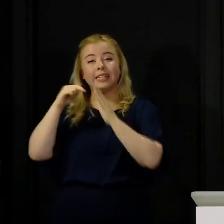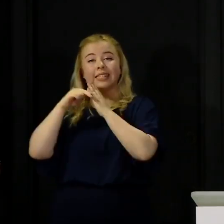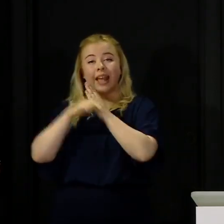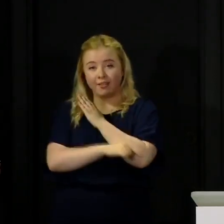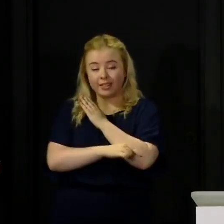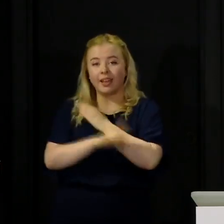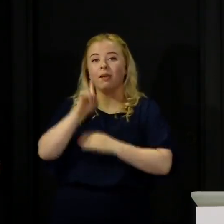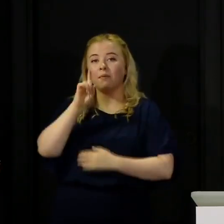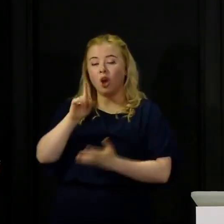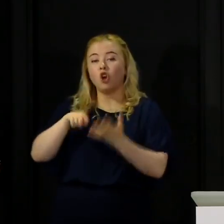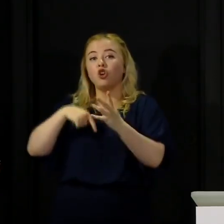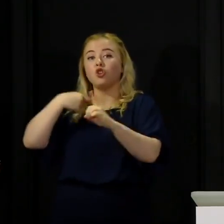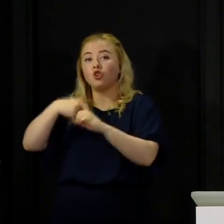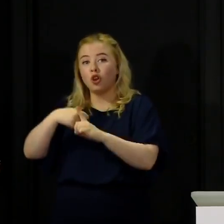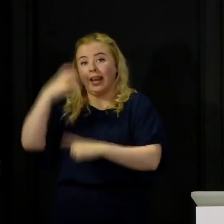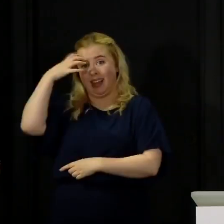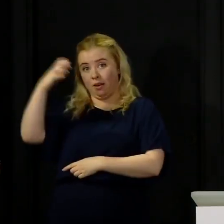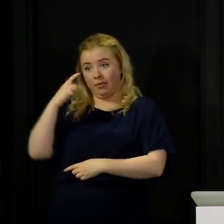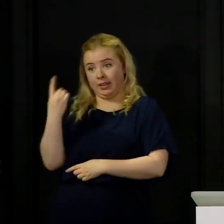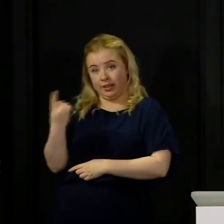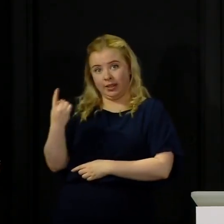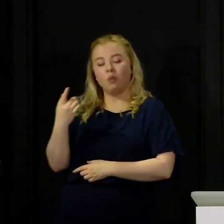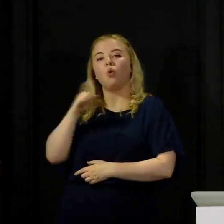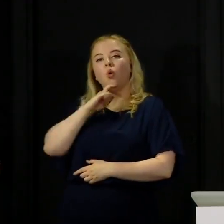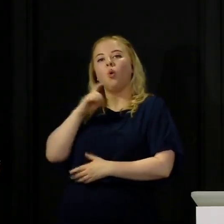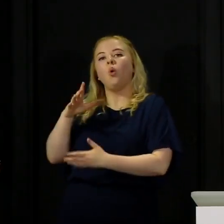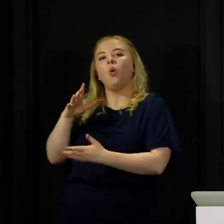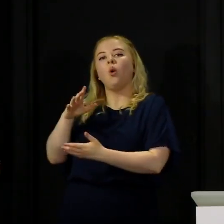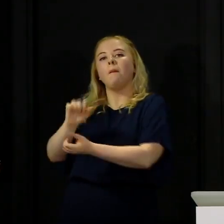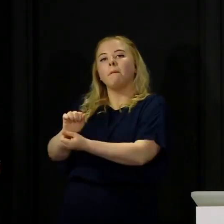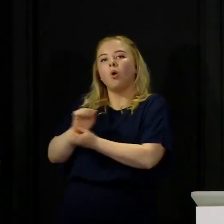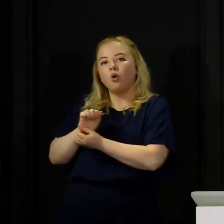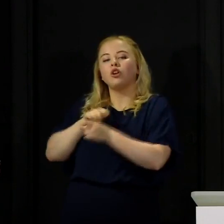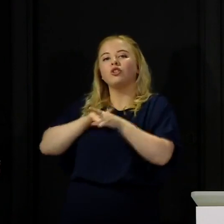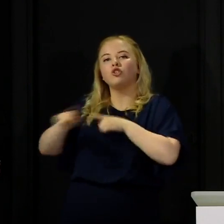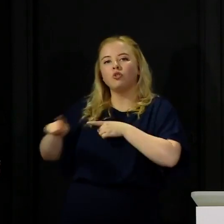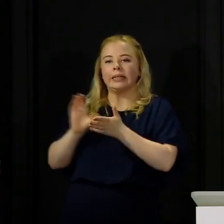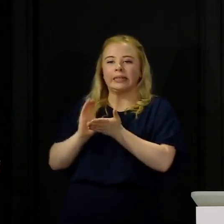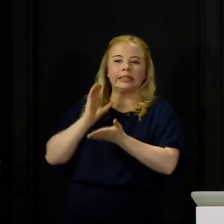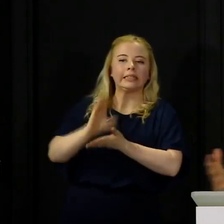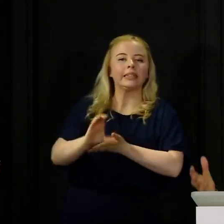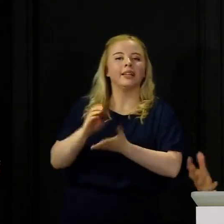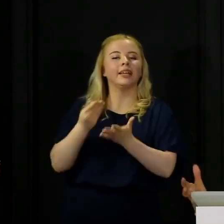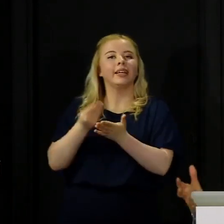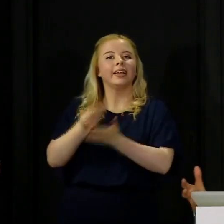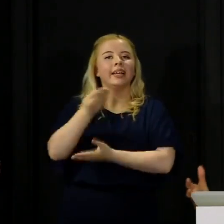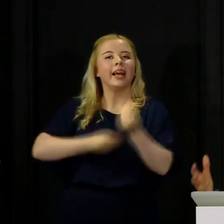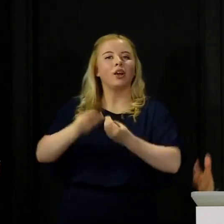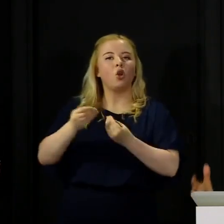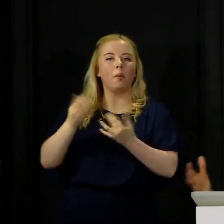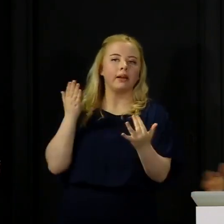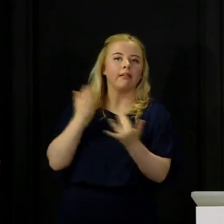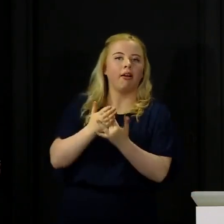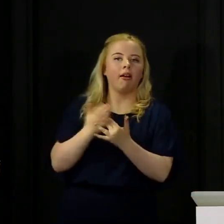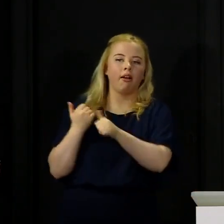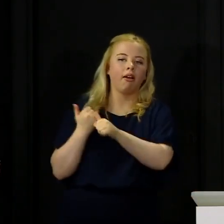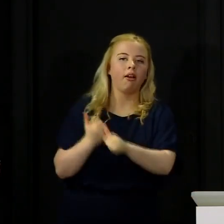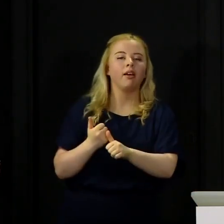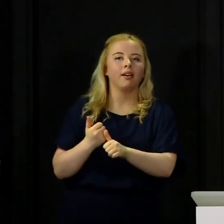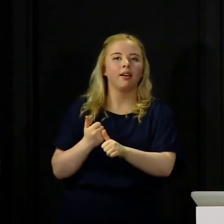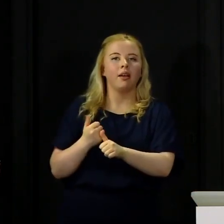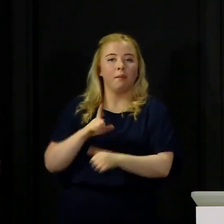borrowing right now to fund some of the key economic interventions that have been made, because the Scottish Government's borrowing